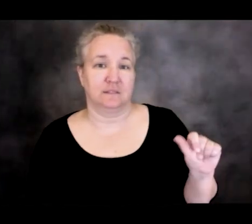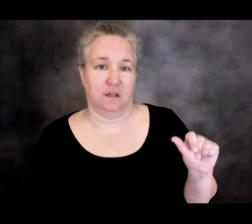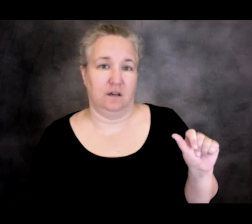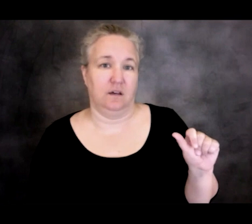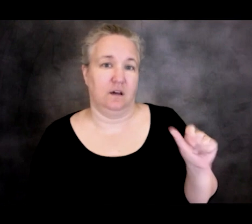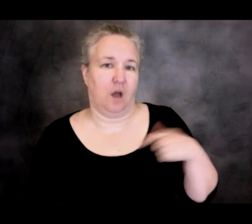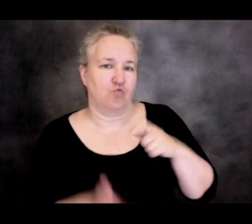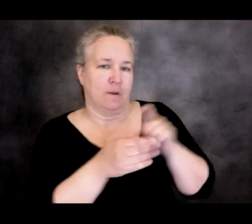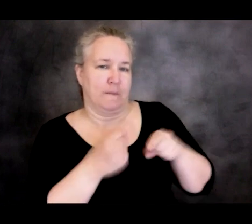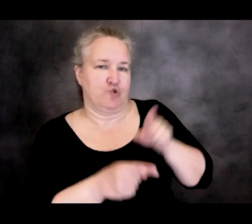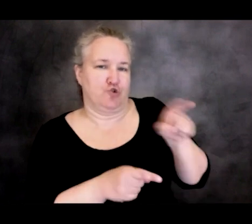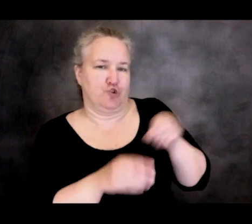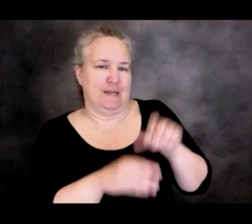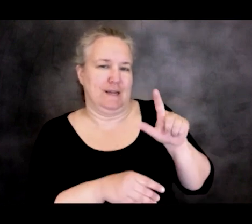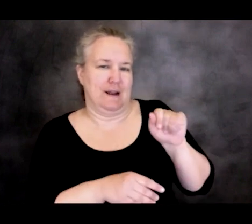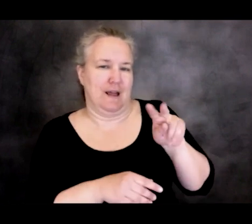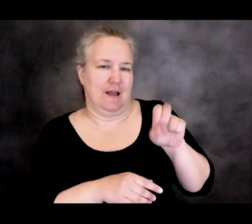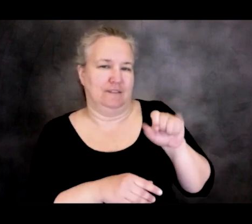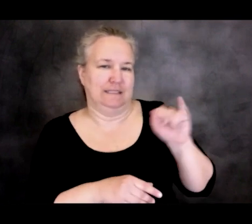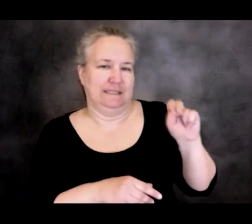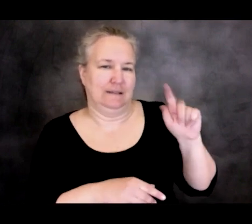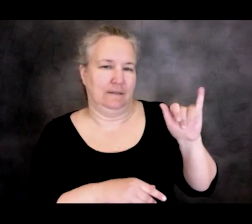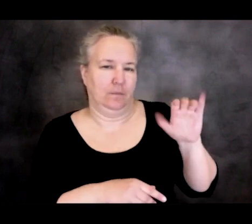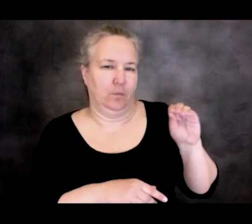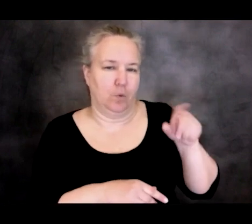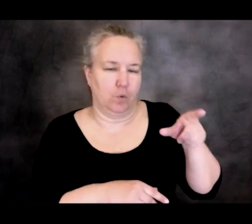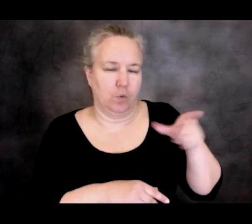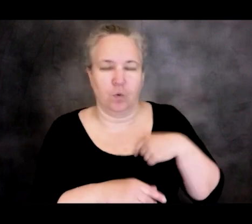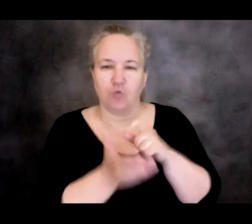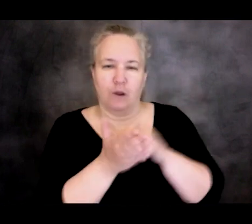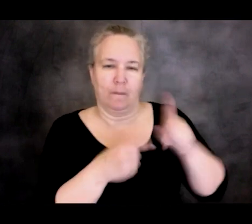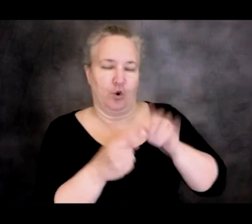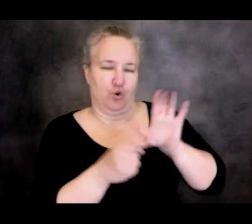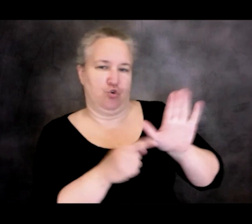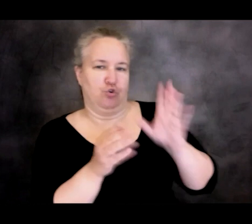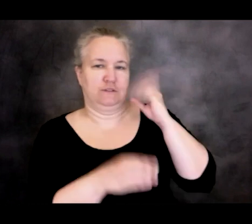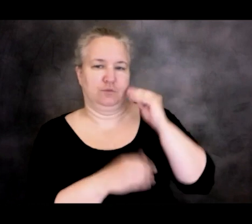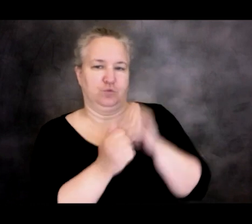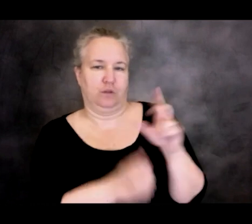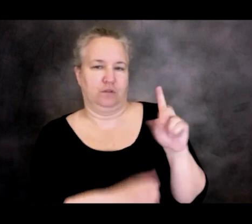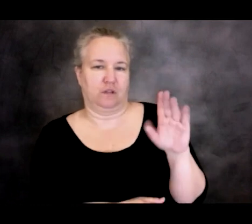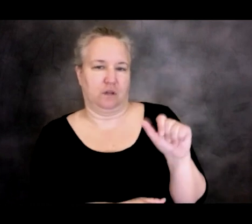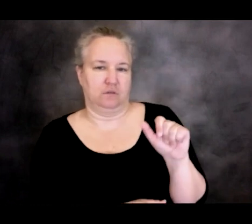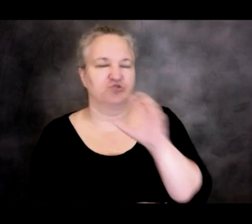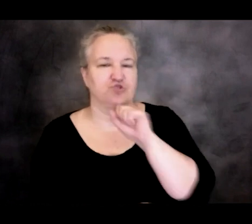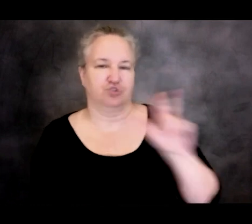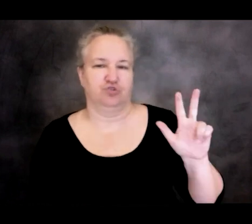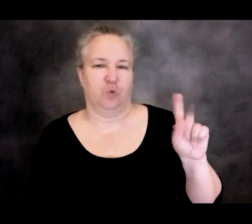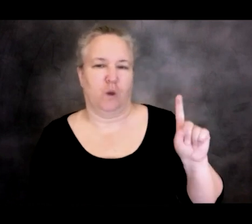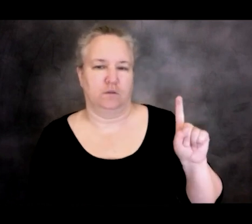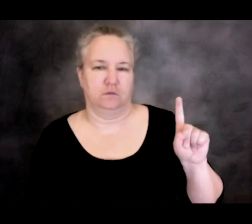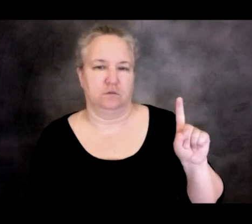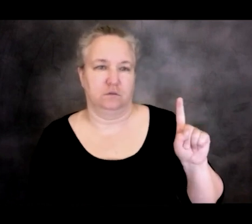Limbo, who at the end I write about her experience with DACA. She's 31 years old by the time she got